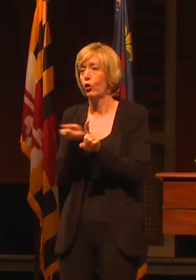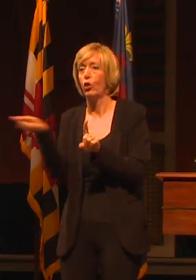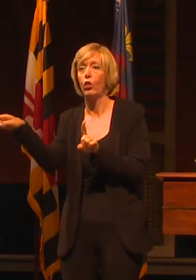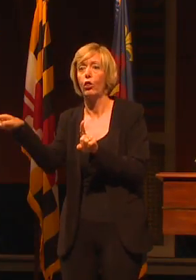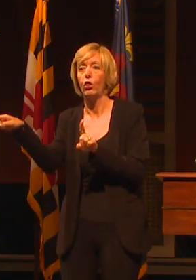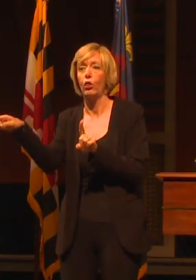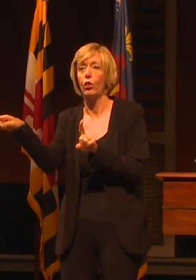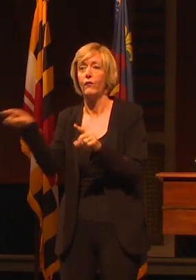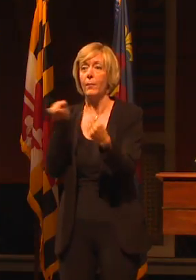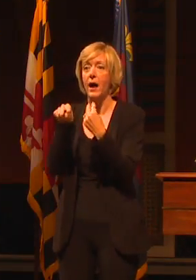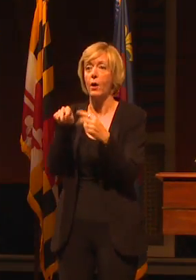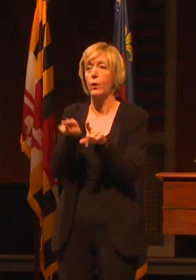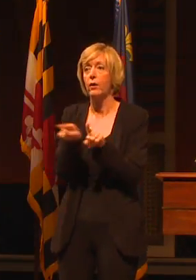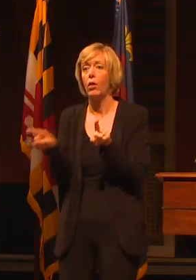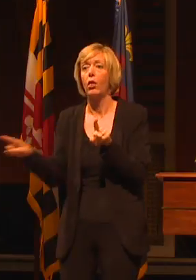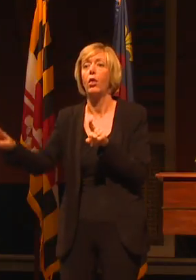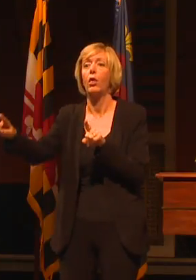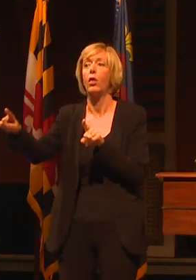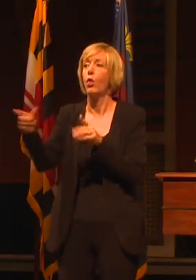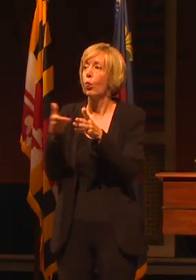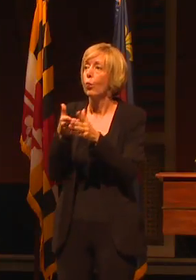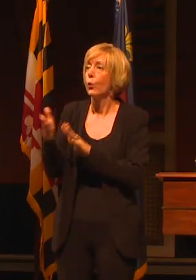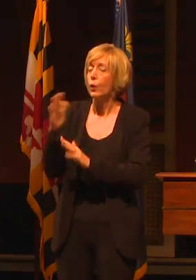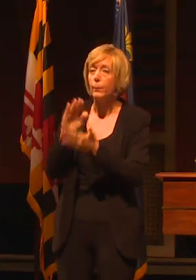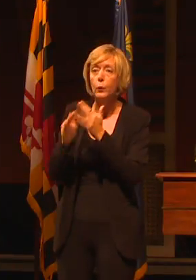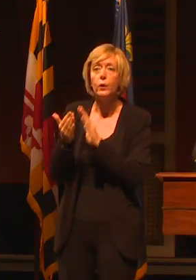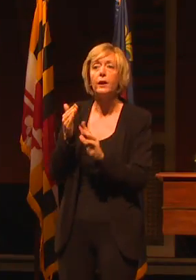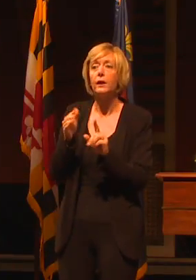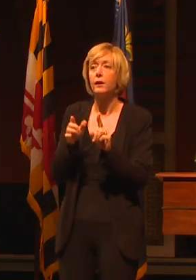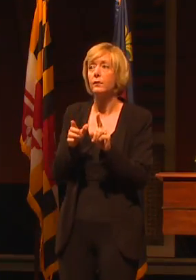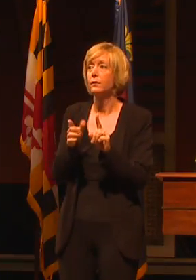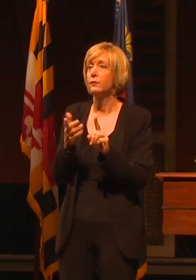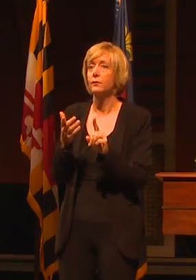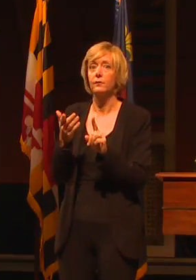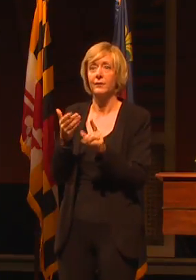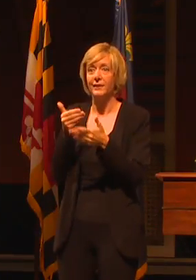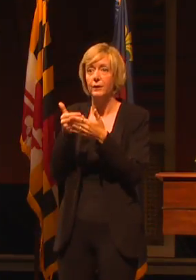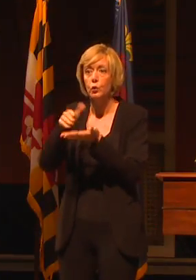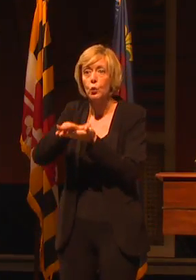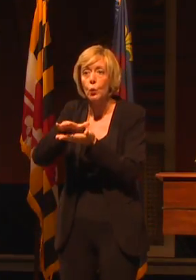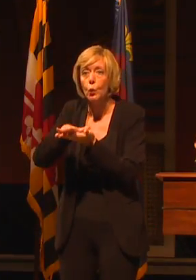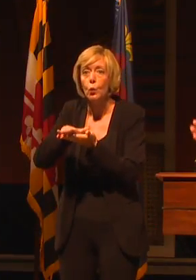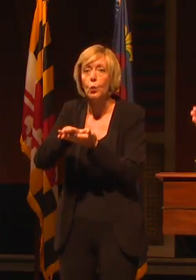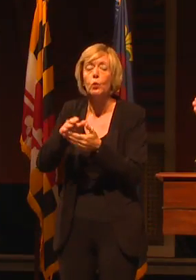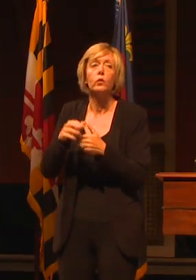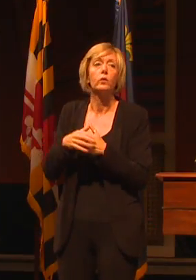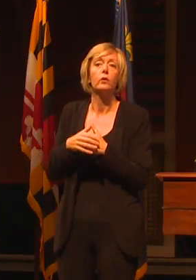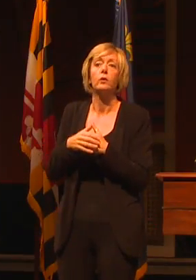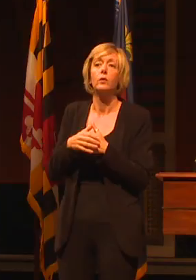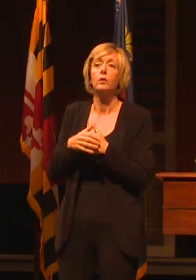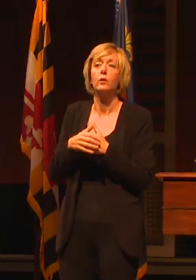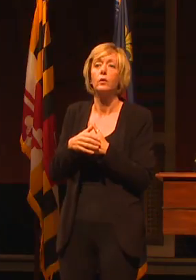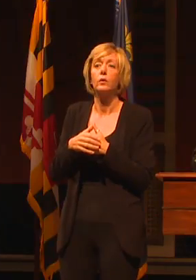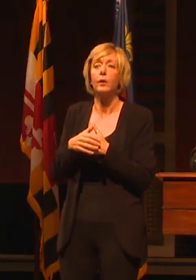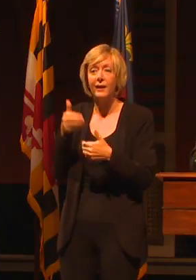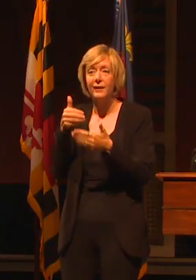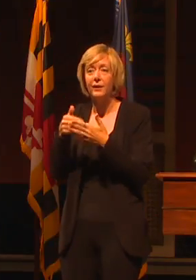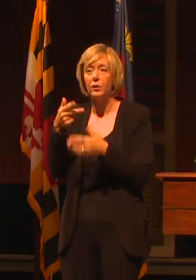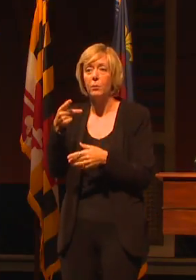where they belong and take them through your neighborhoods. They take them in front of your children's schools and adjacent to their